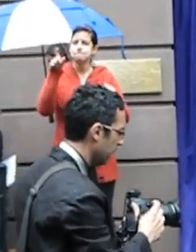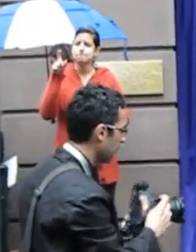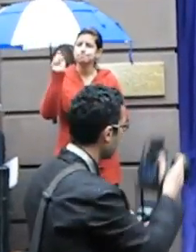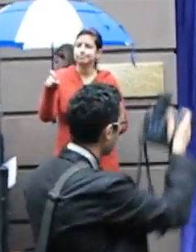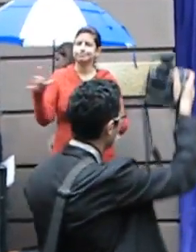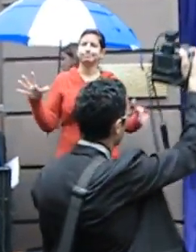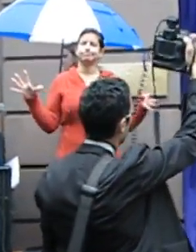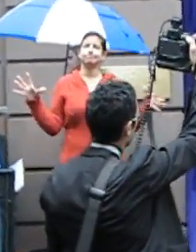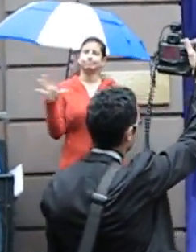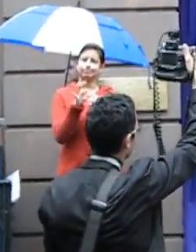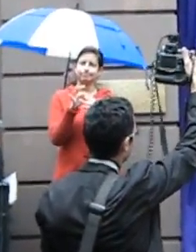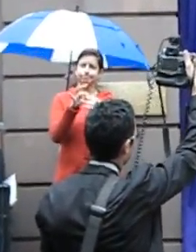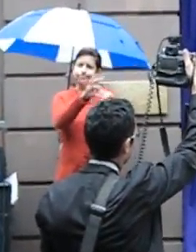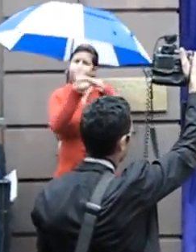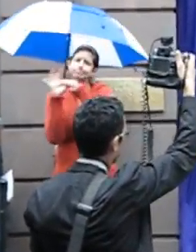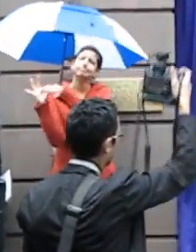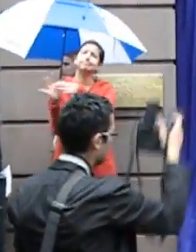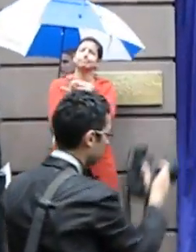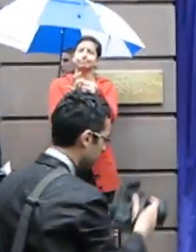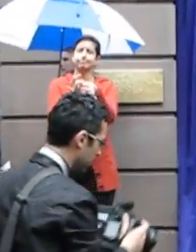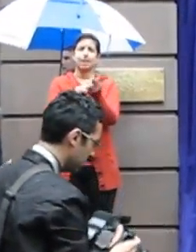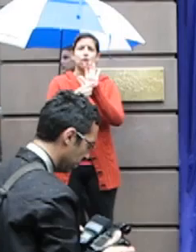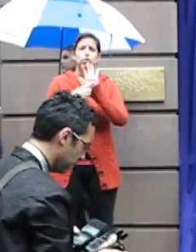will outdo hate any day.